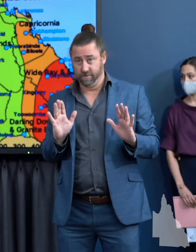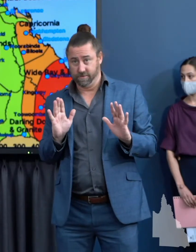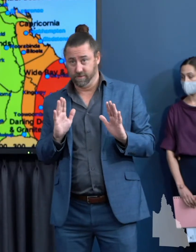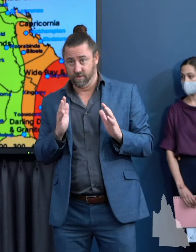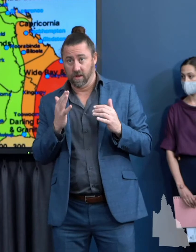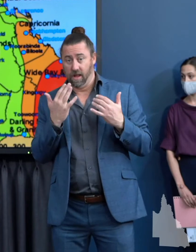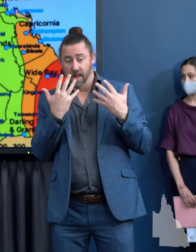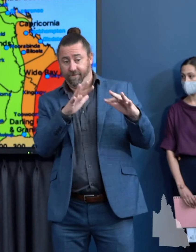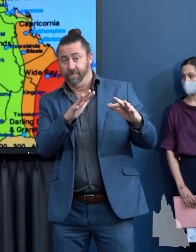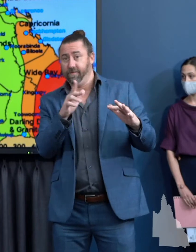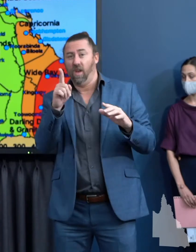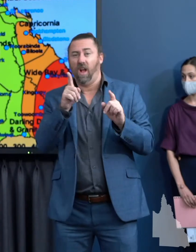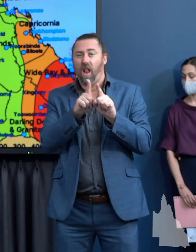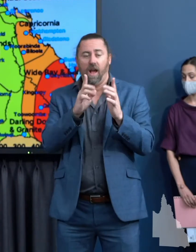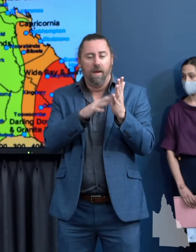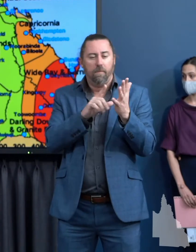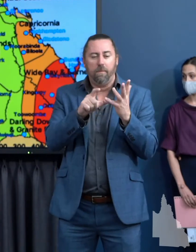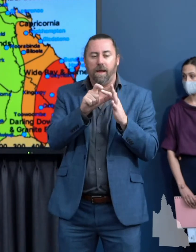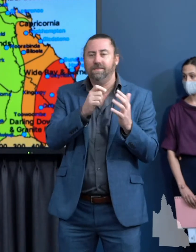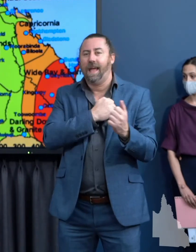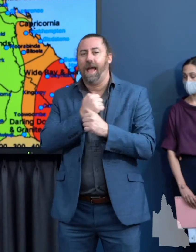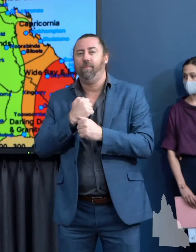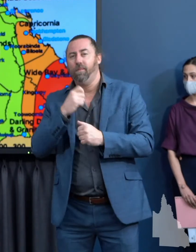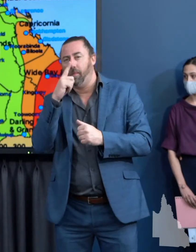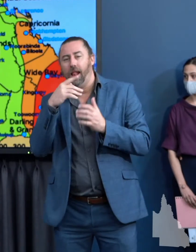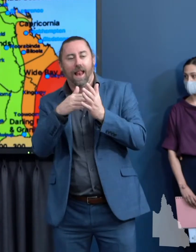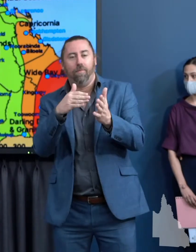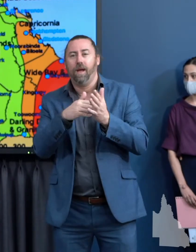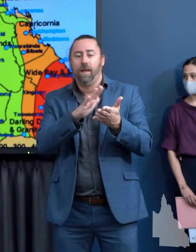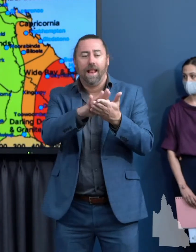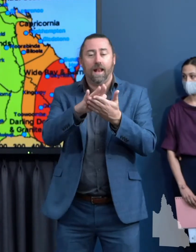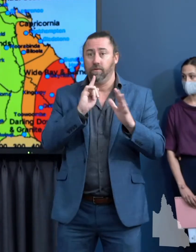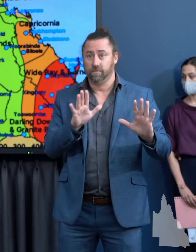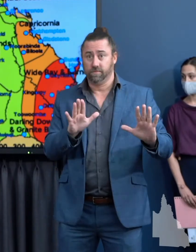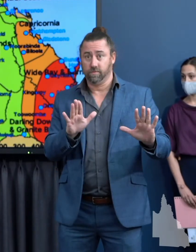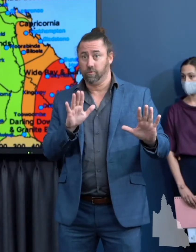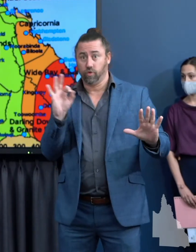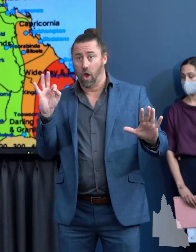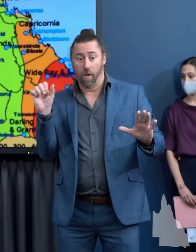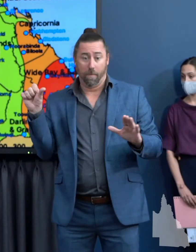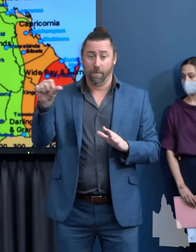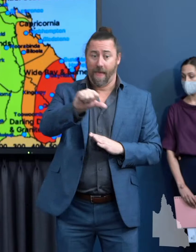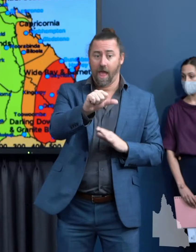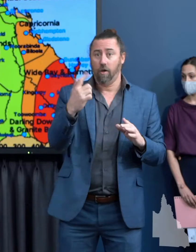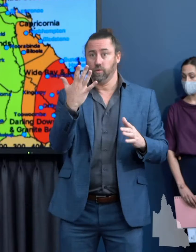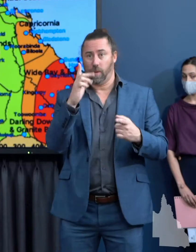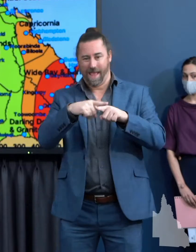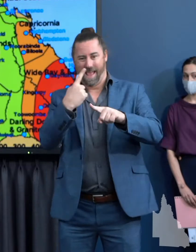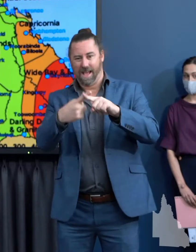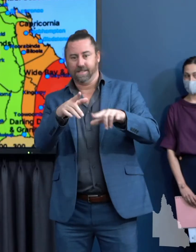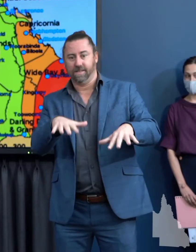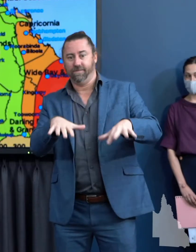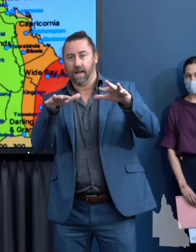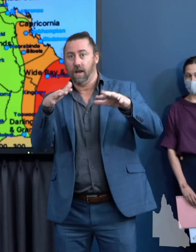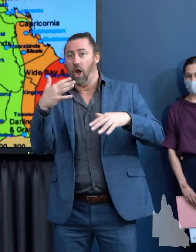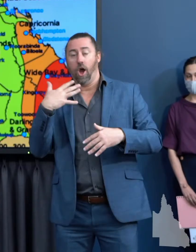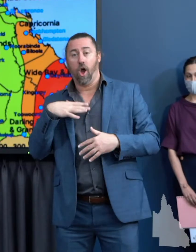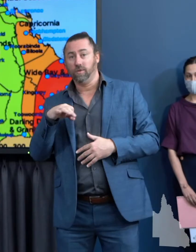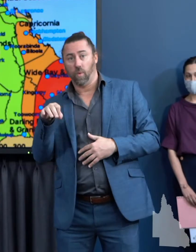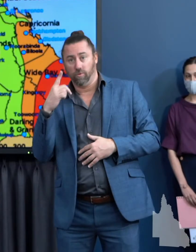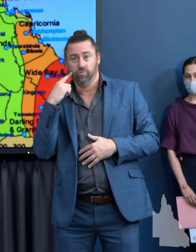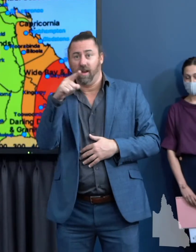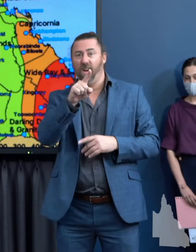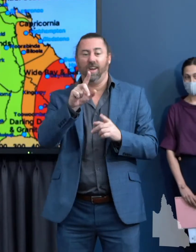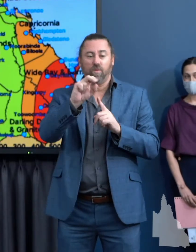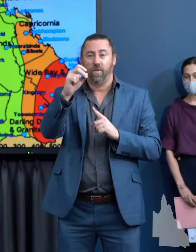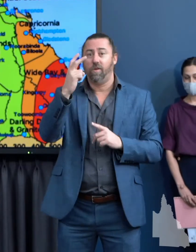next 24 to 48 hours. Please stay out of those areas. We don't want to be sending people in to rescue you at